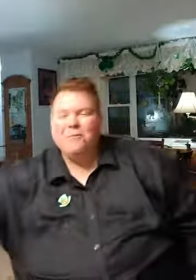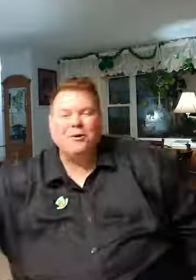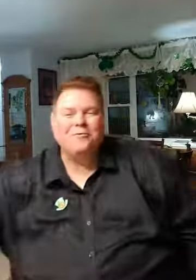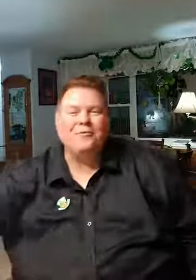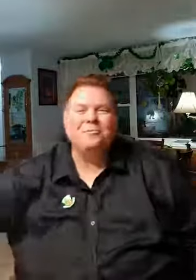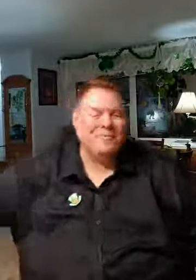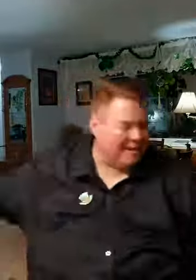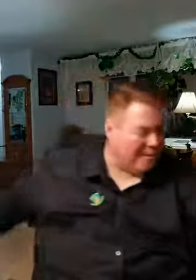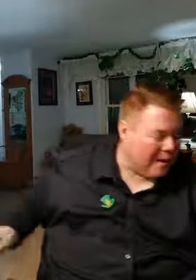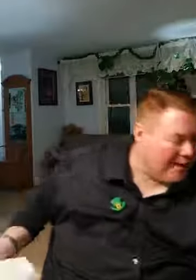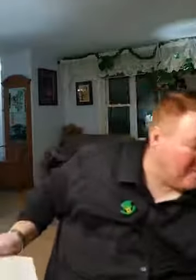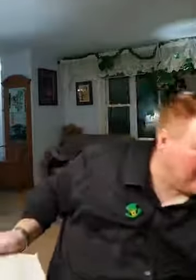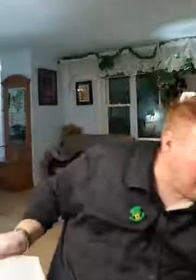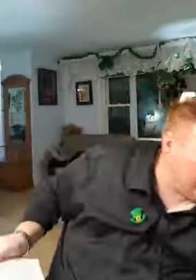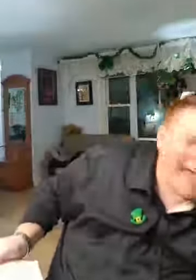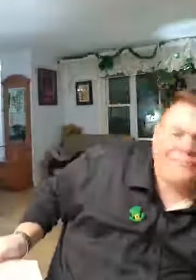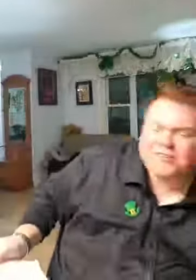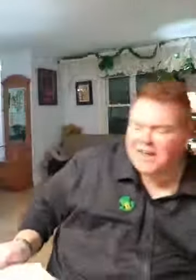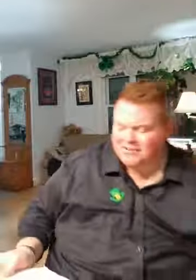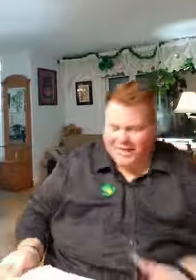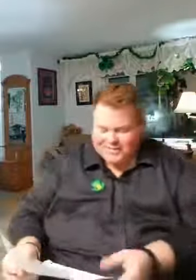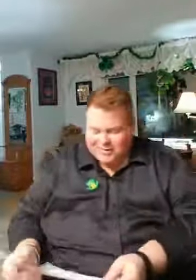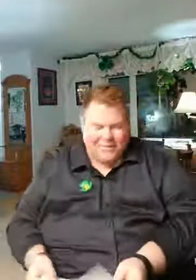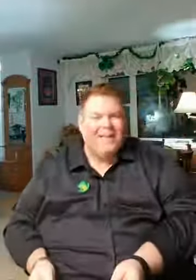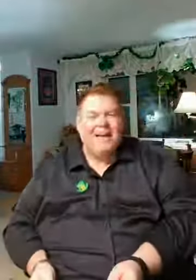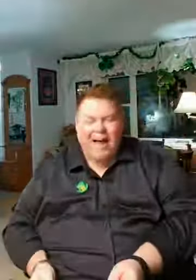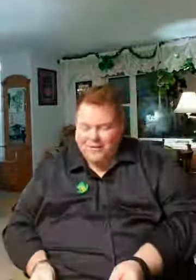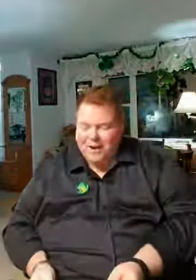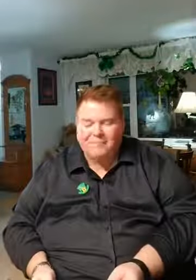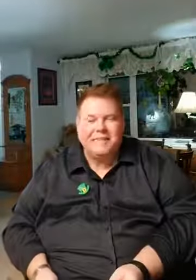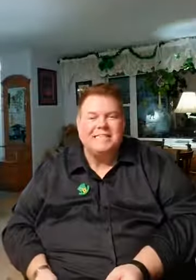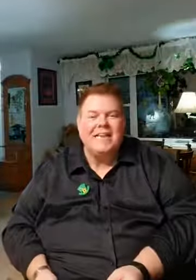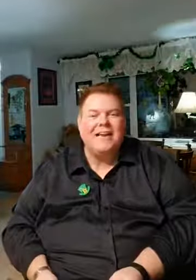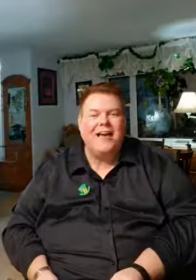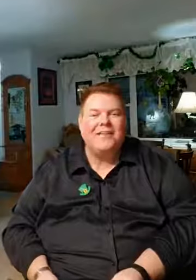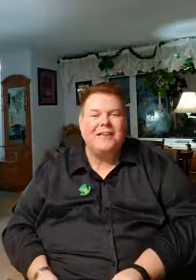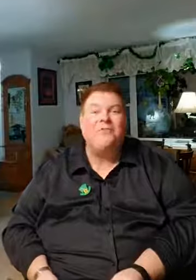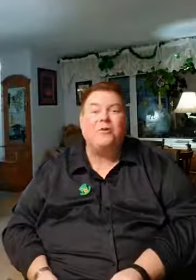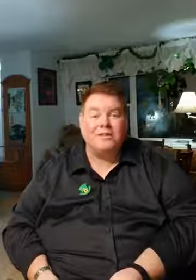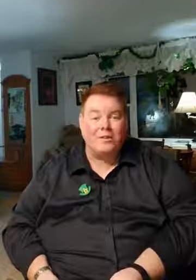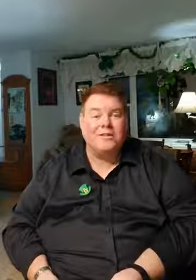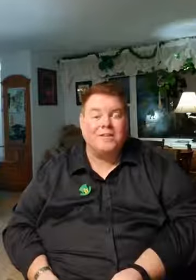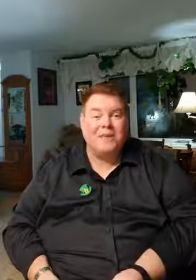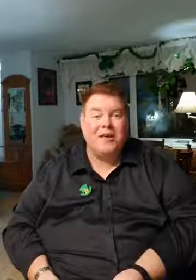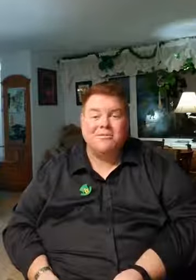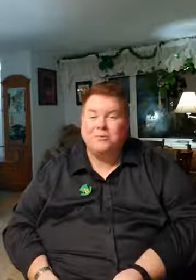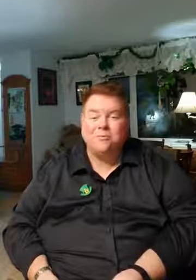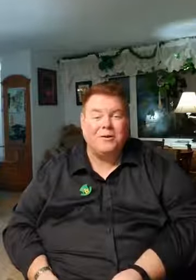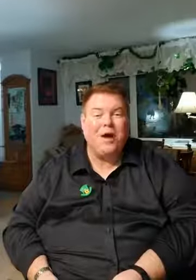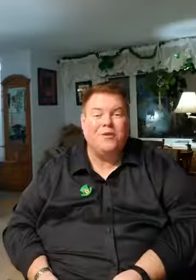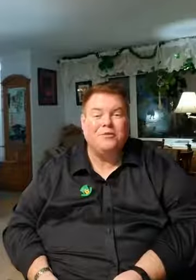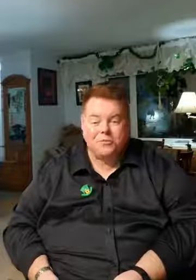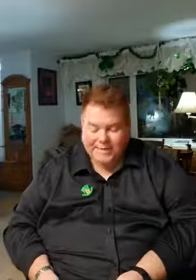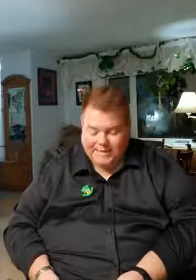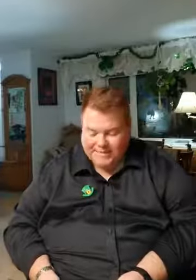Wonderful. Oh, I don't think I could ever tire that song either. I've been singing it, I think, for as long as it's been out, so a good 27